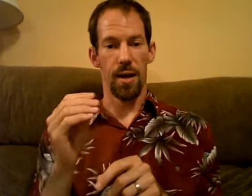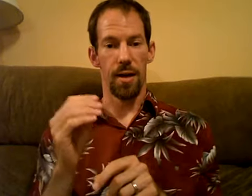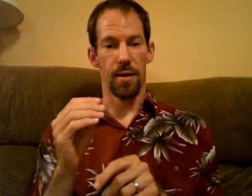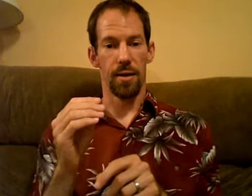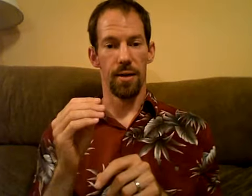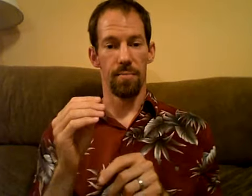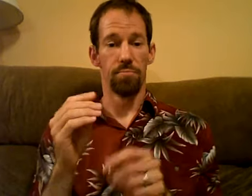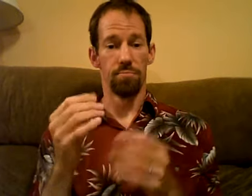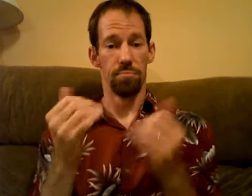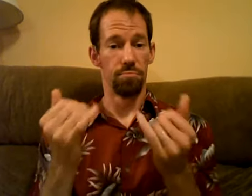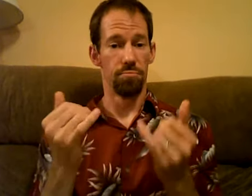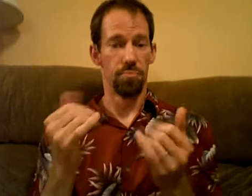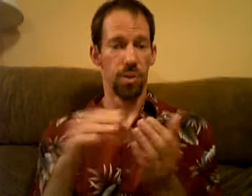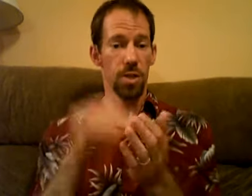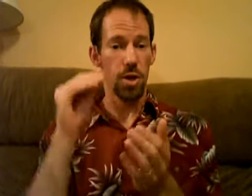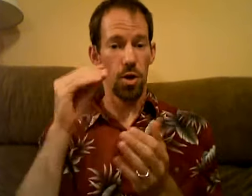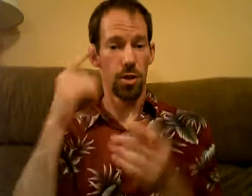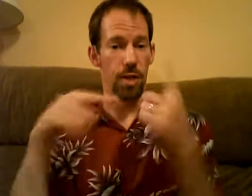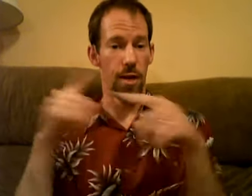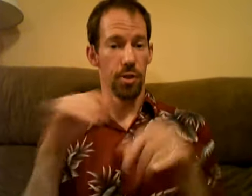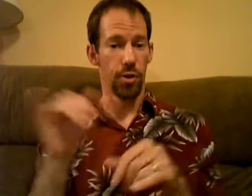and he learned his own truth.